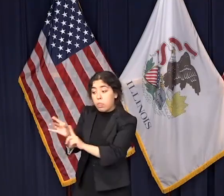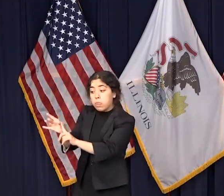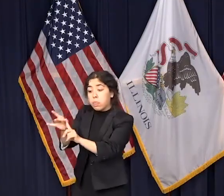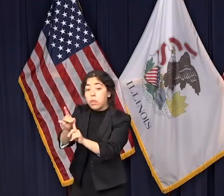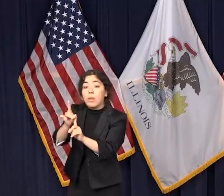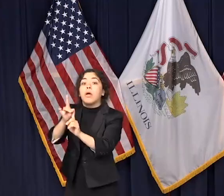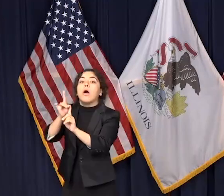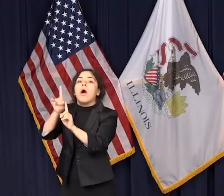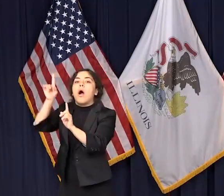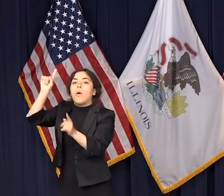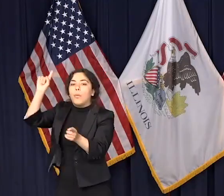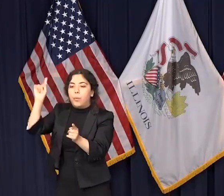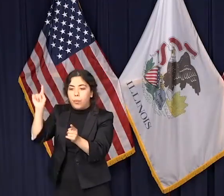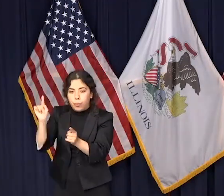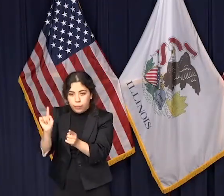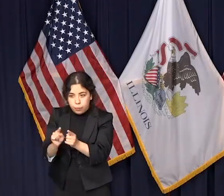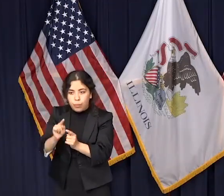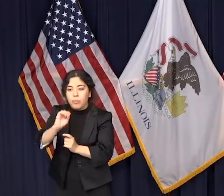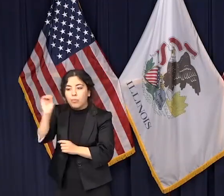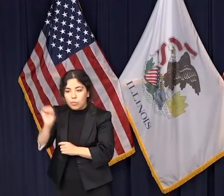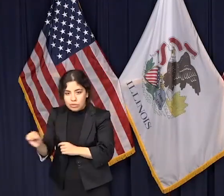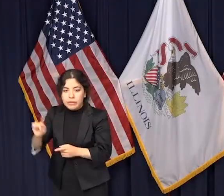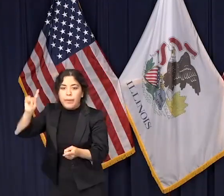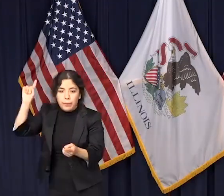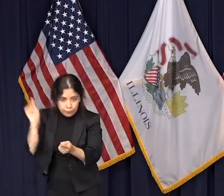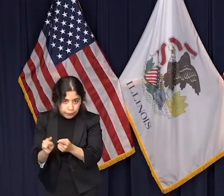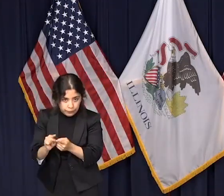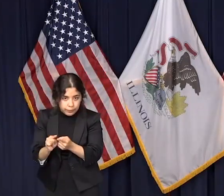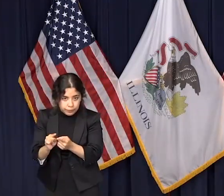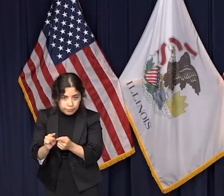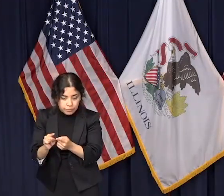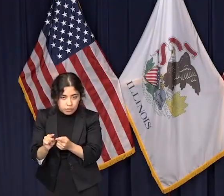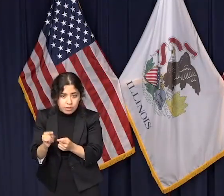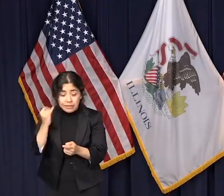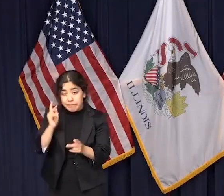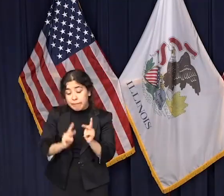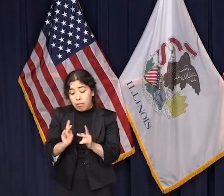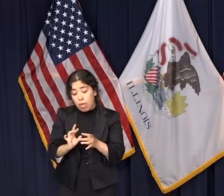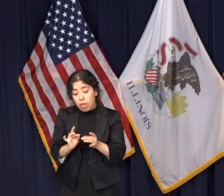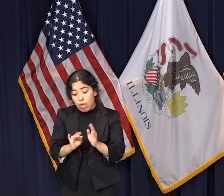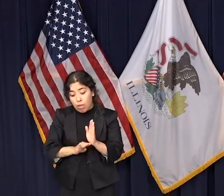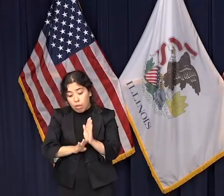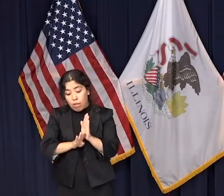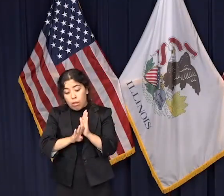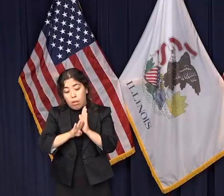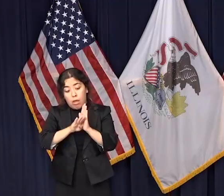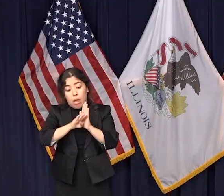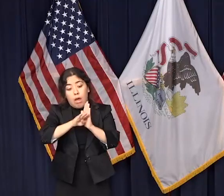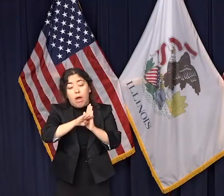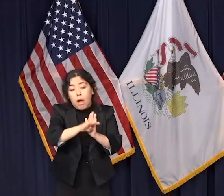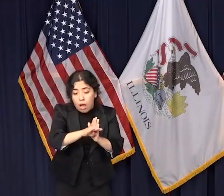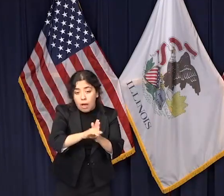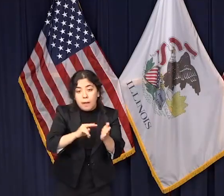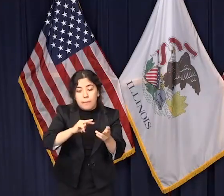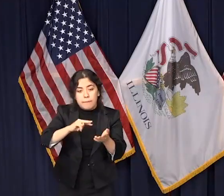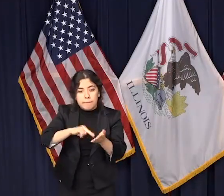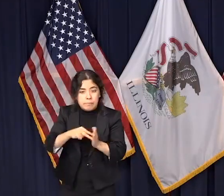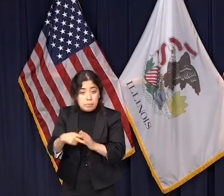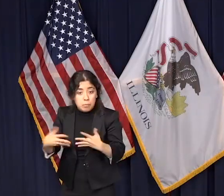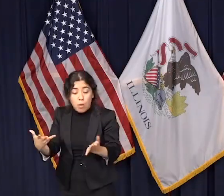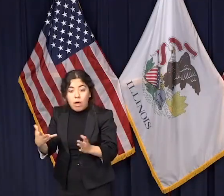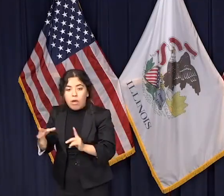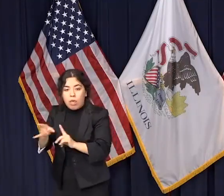testing you do. So for it to even stay about flat suggests that there's increased transmission. So yes, we're seeing increased